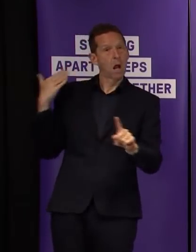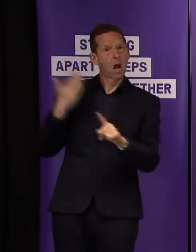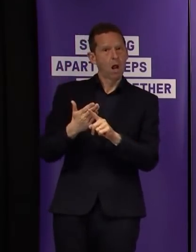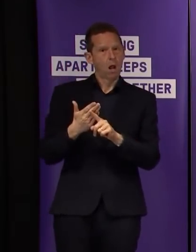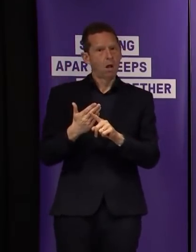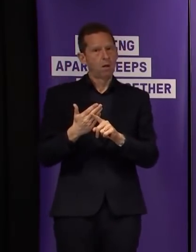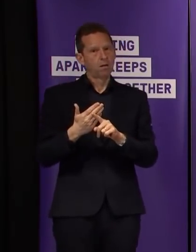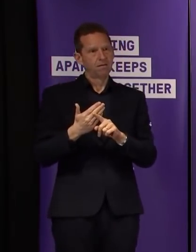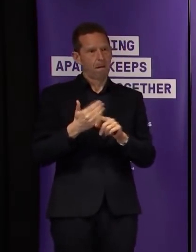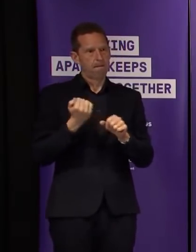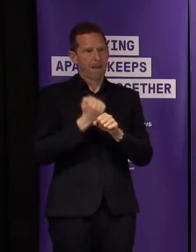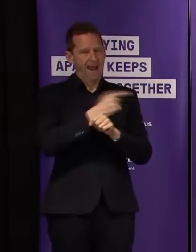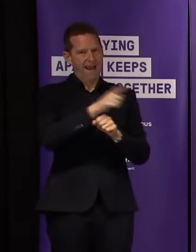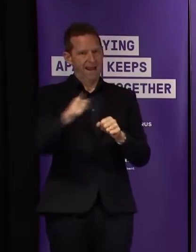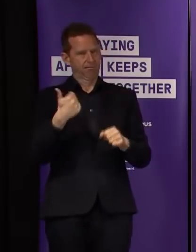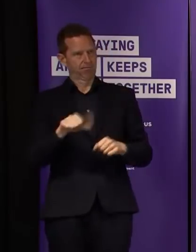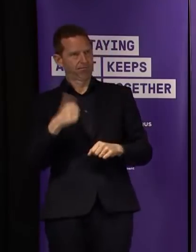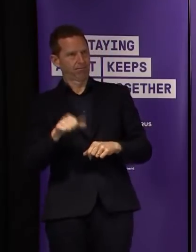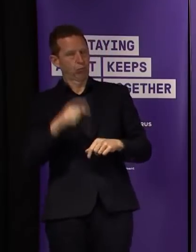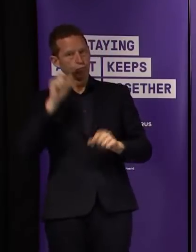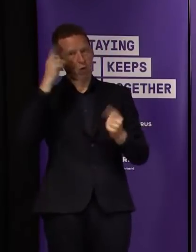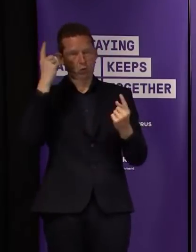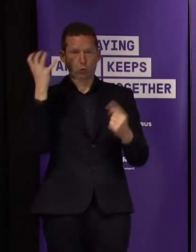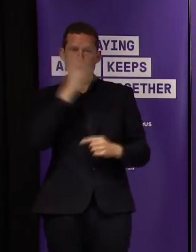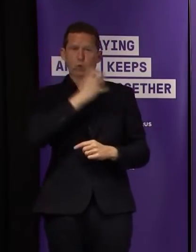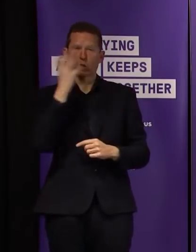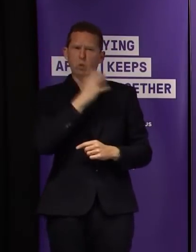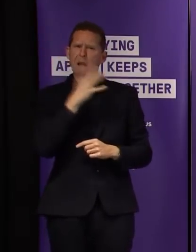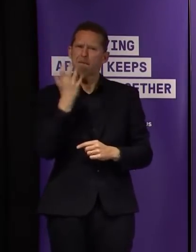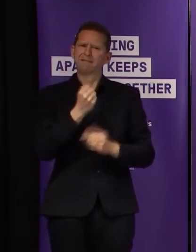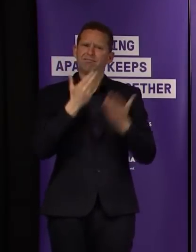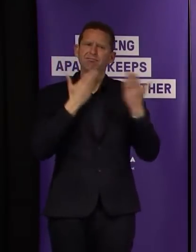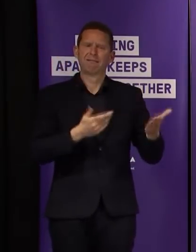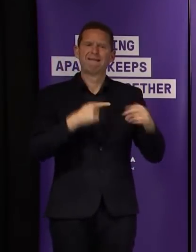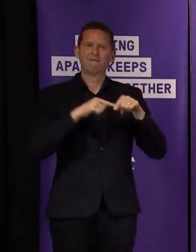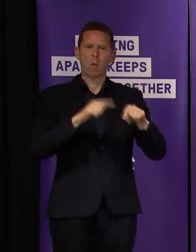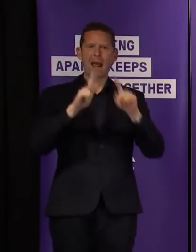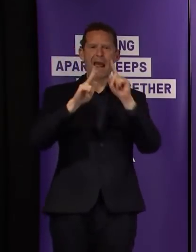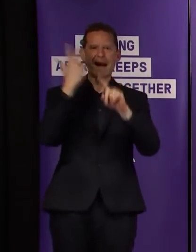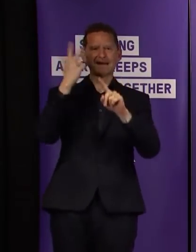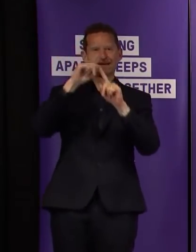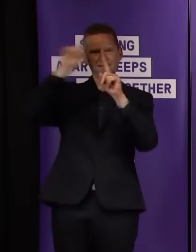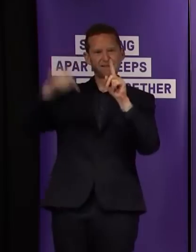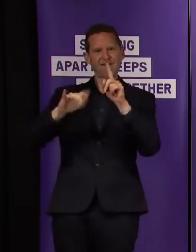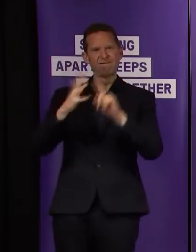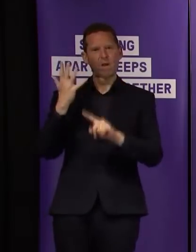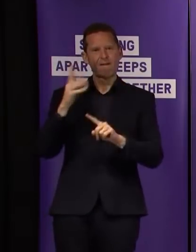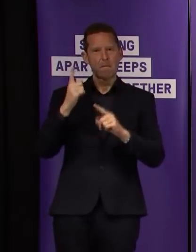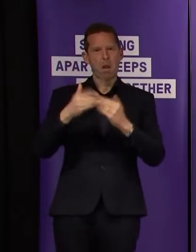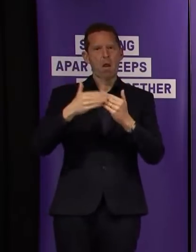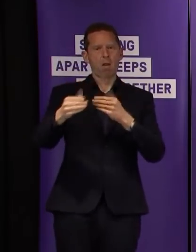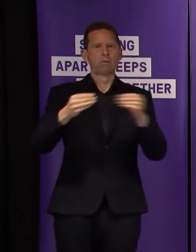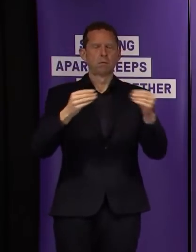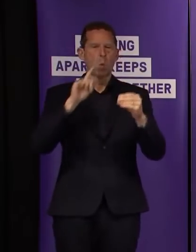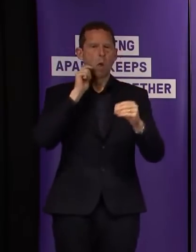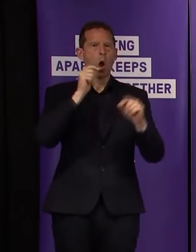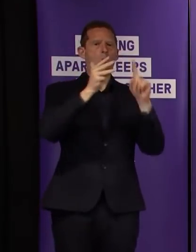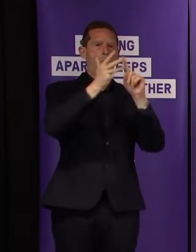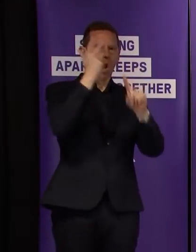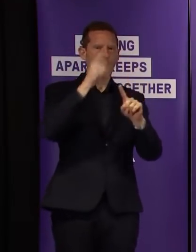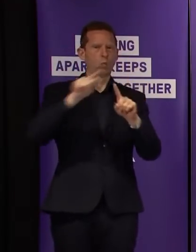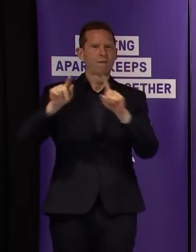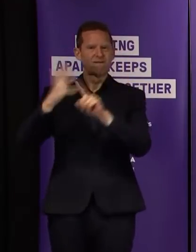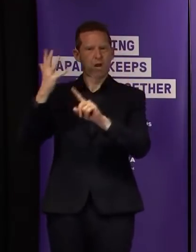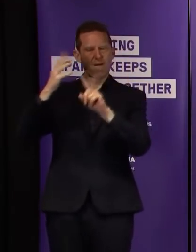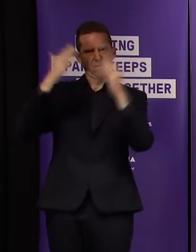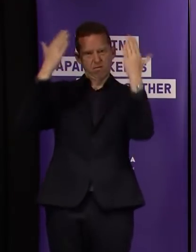about the serious position that Victoria was in. And from a compliance point of view, the police have been able to